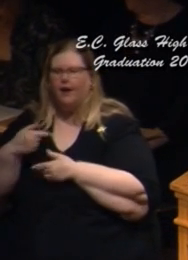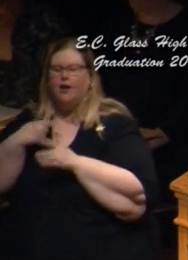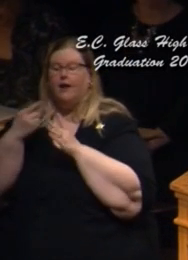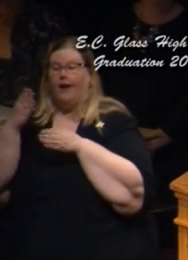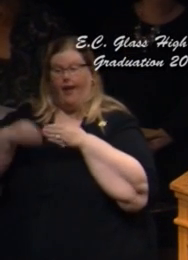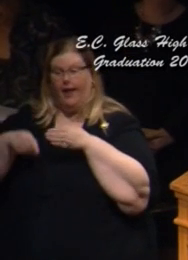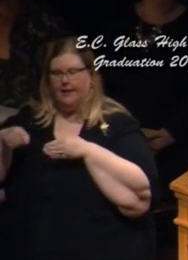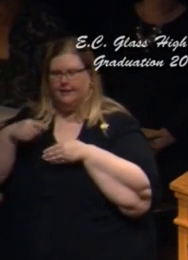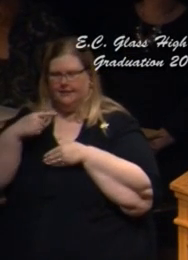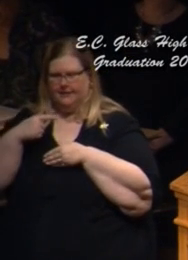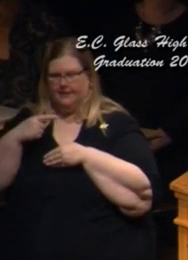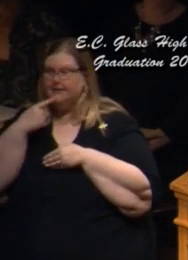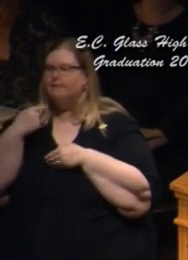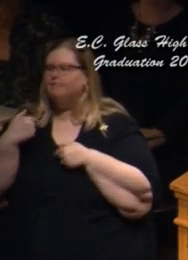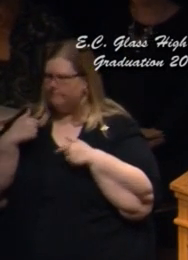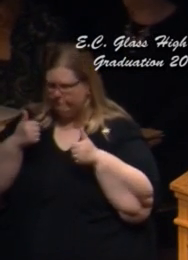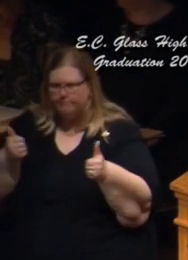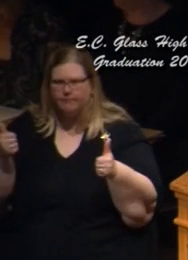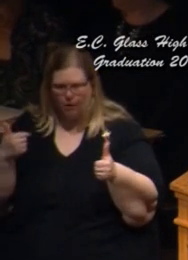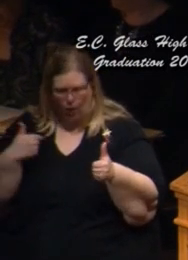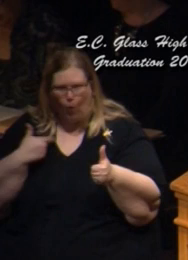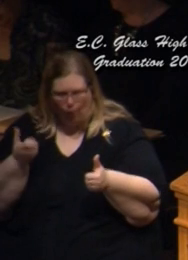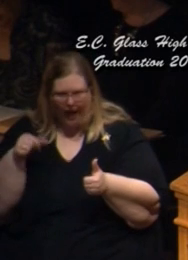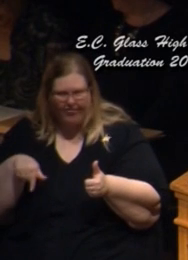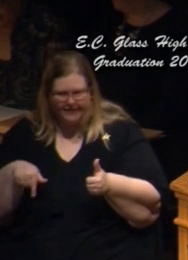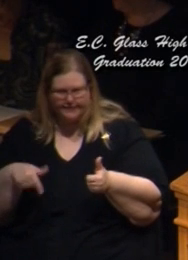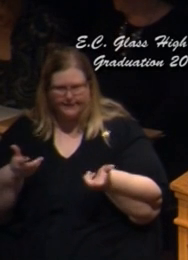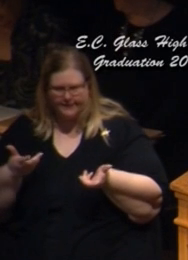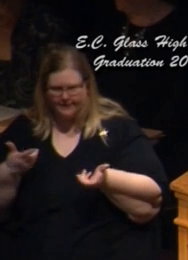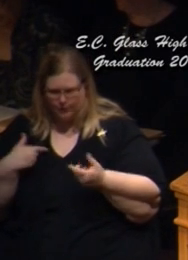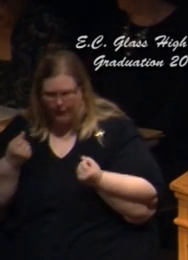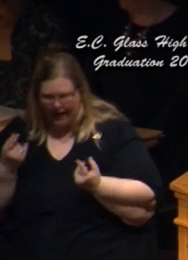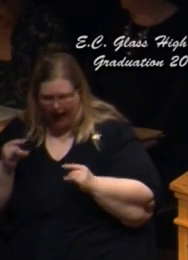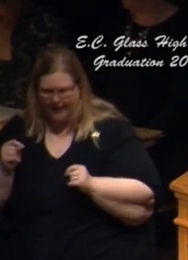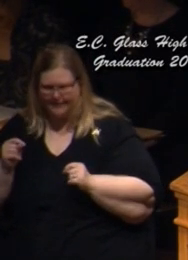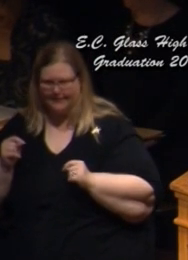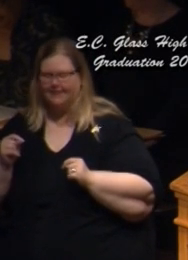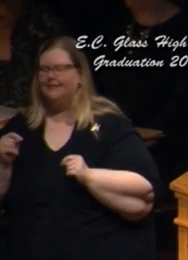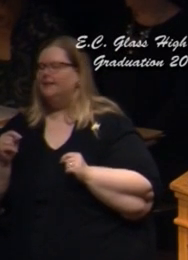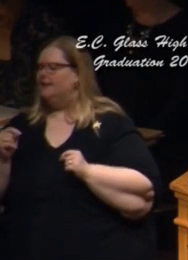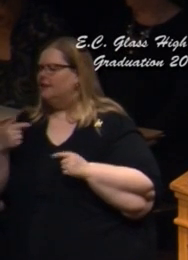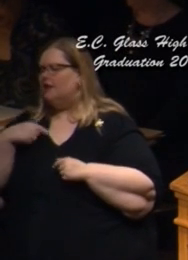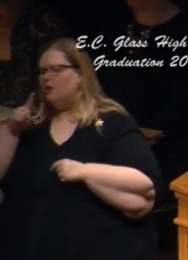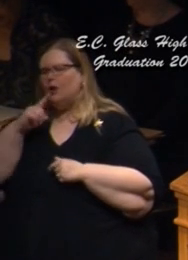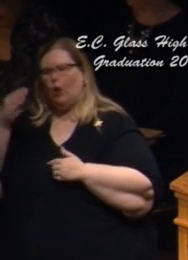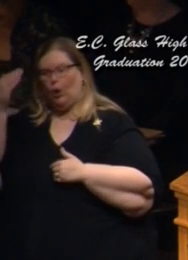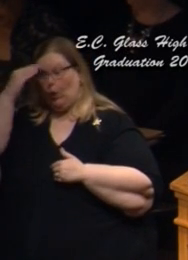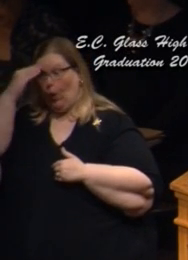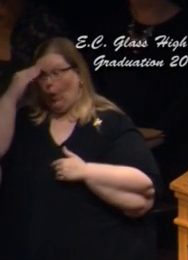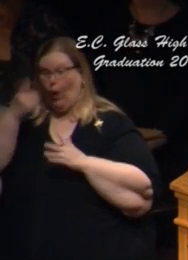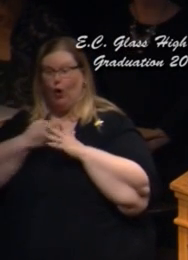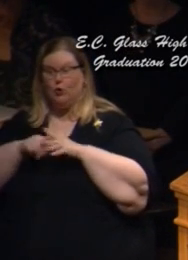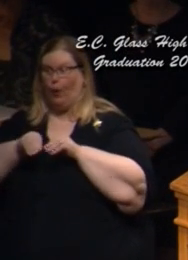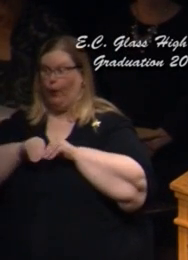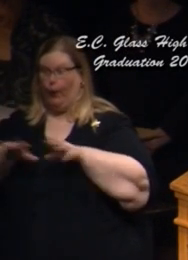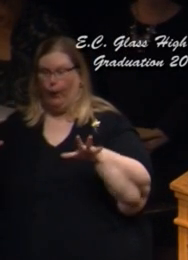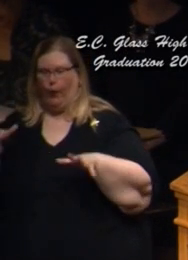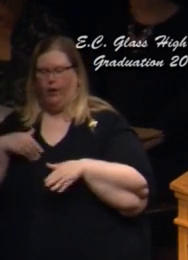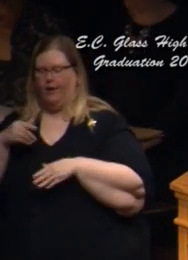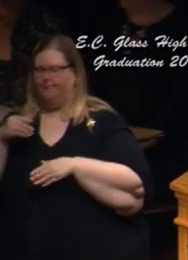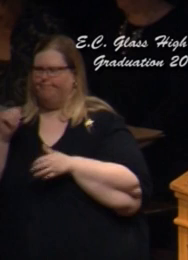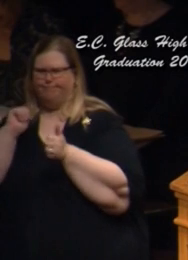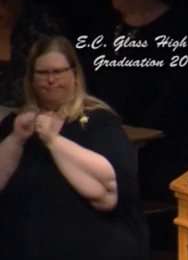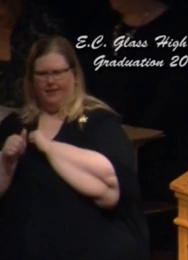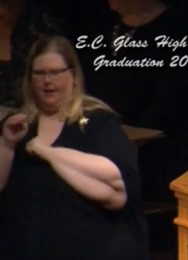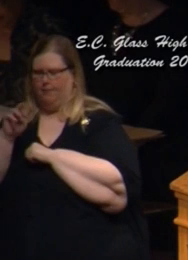it by saying, "We got this." I knew that it had really caught on when I walked by Mrs. Worsham one